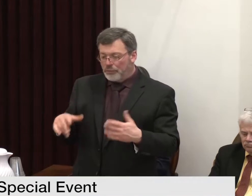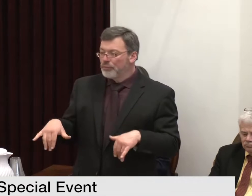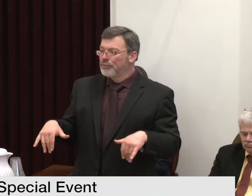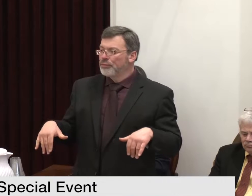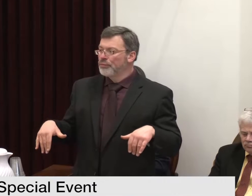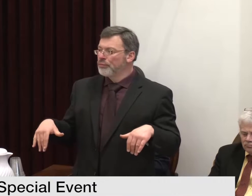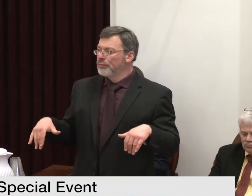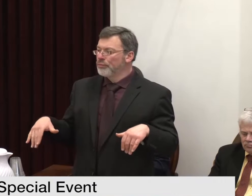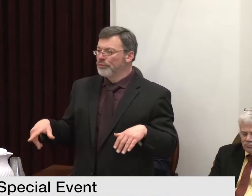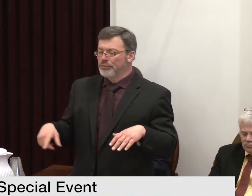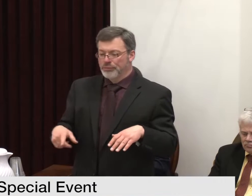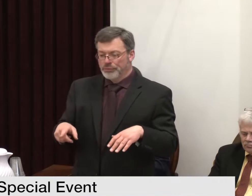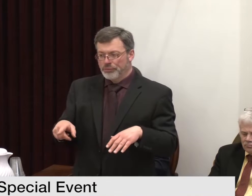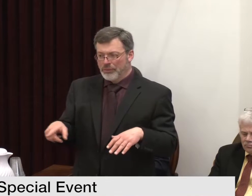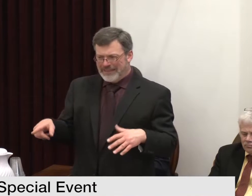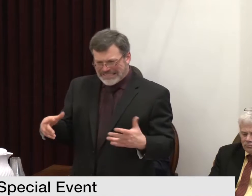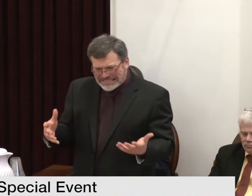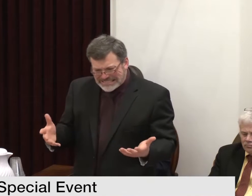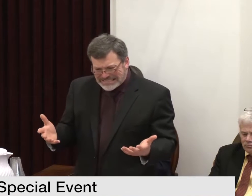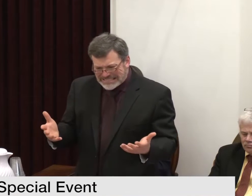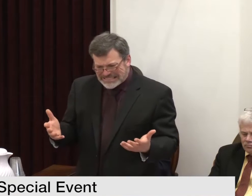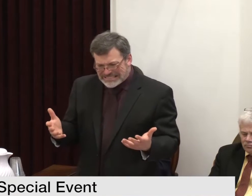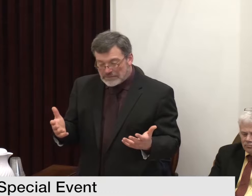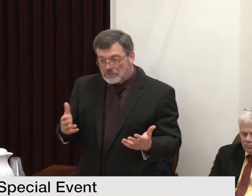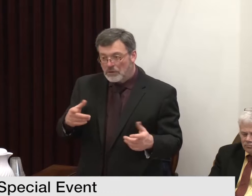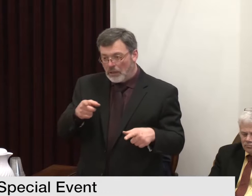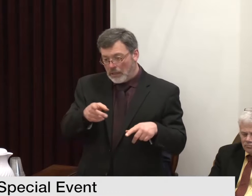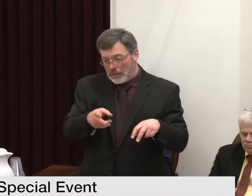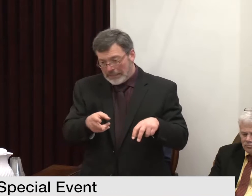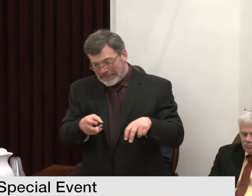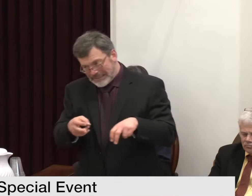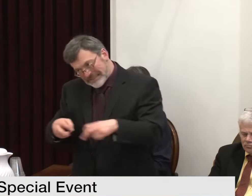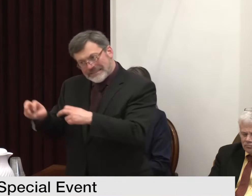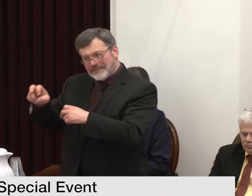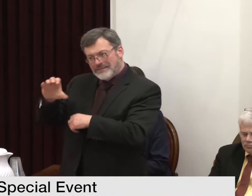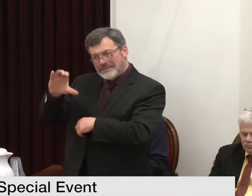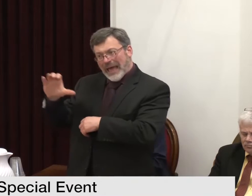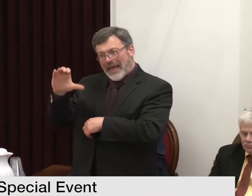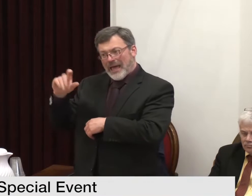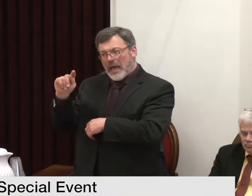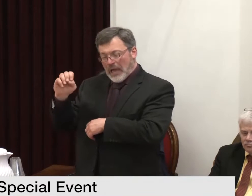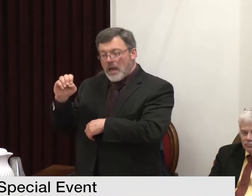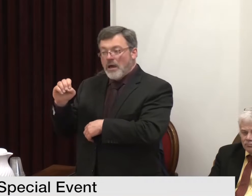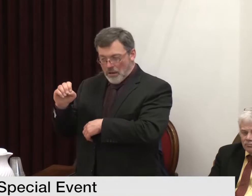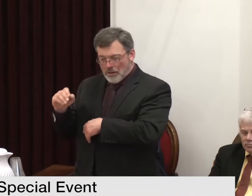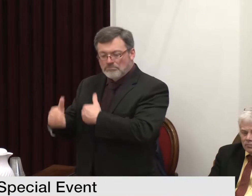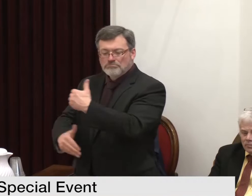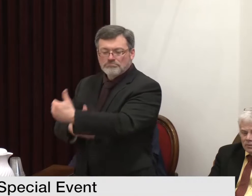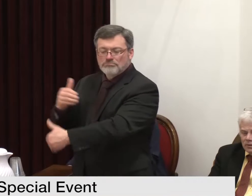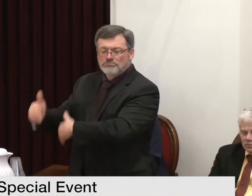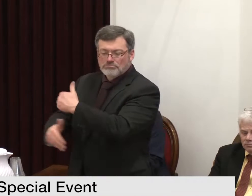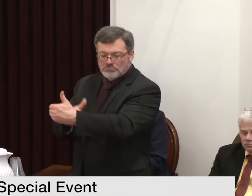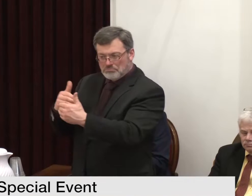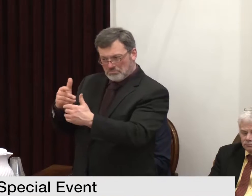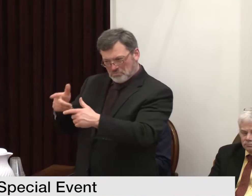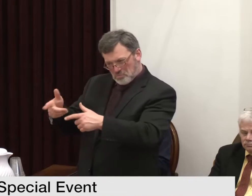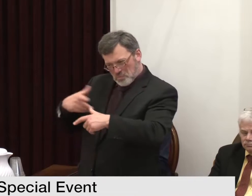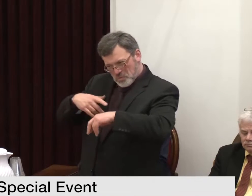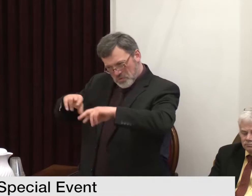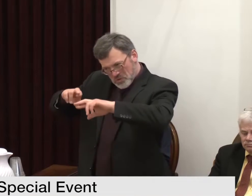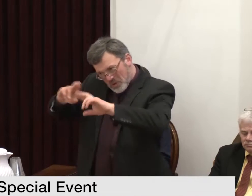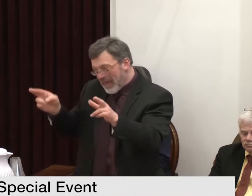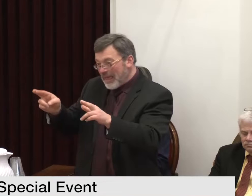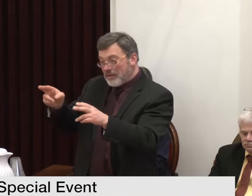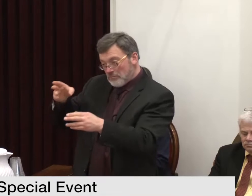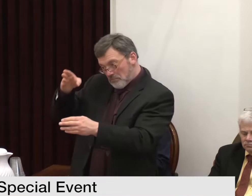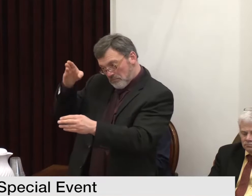With CTE, we can set them on a better path, with jobs waiting and local businesses willing to hire